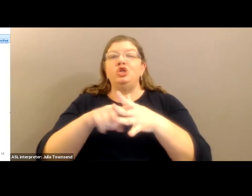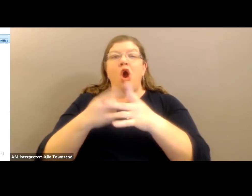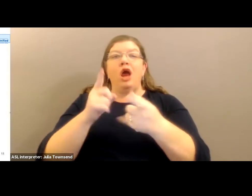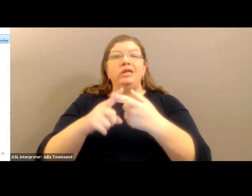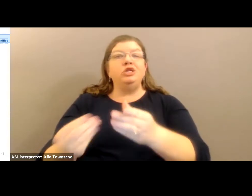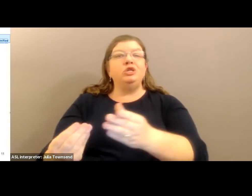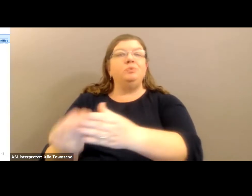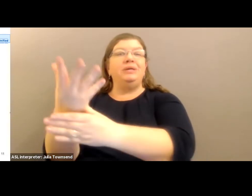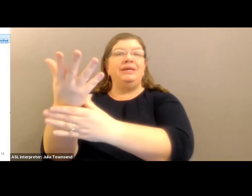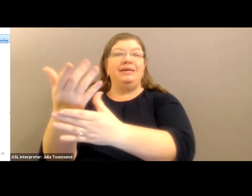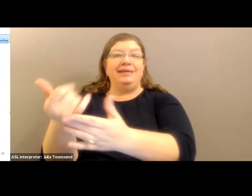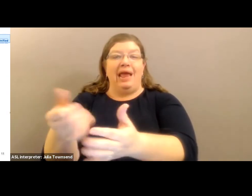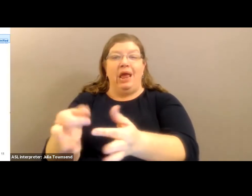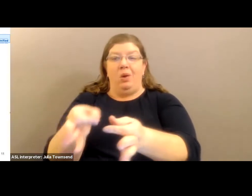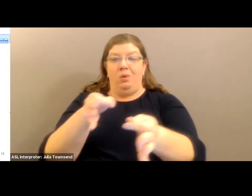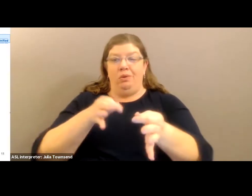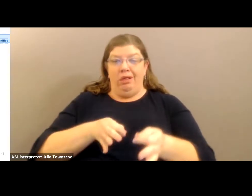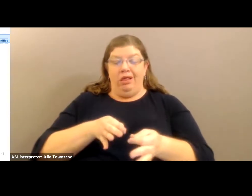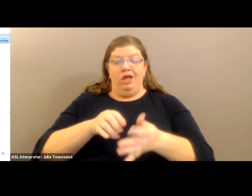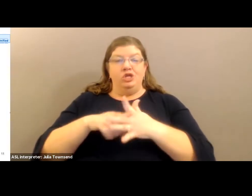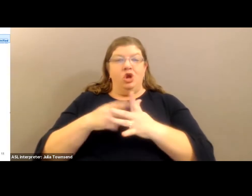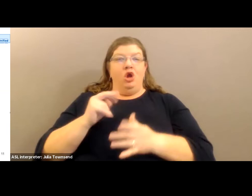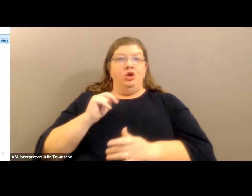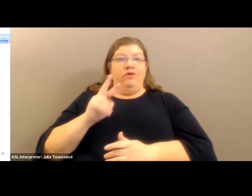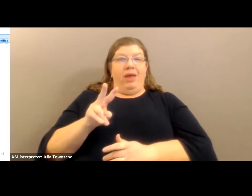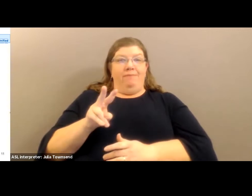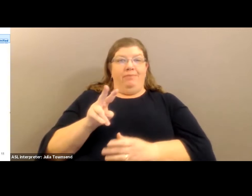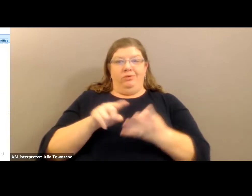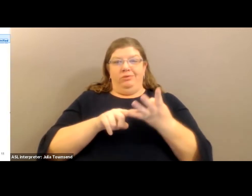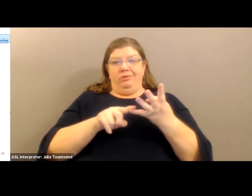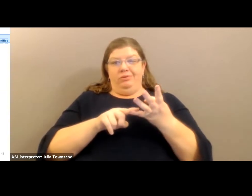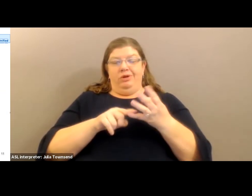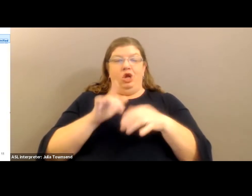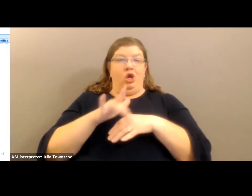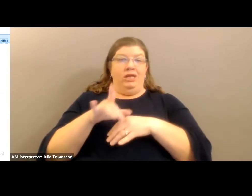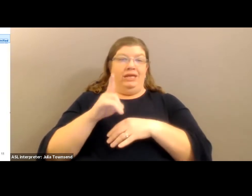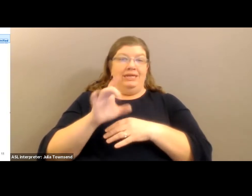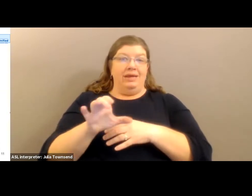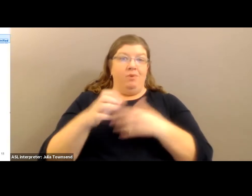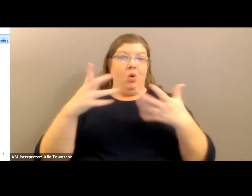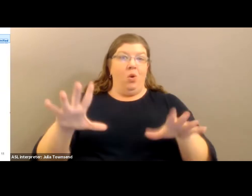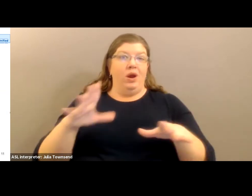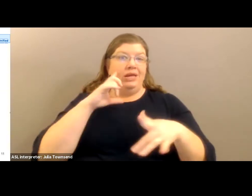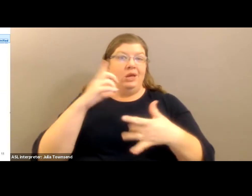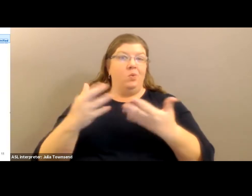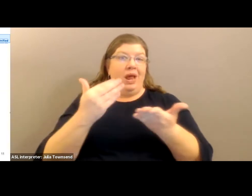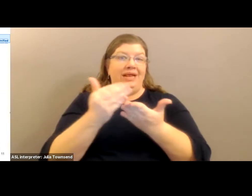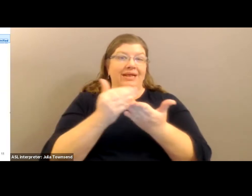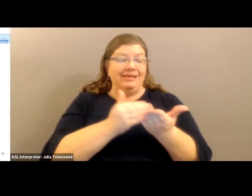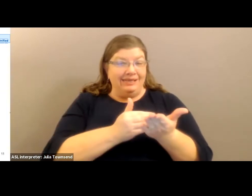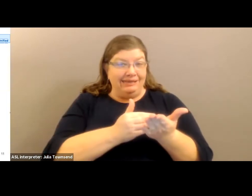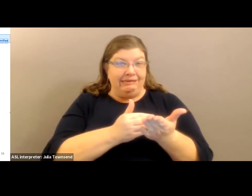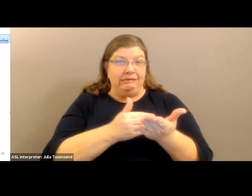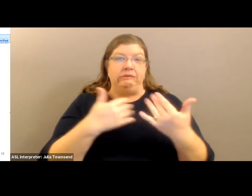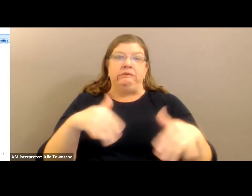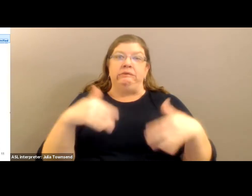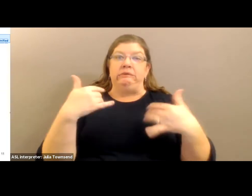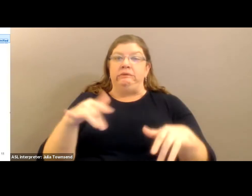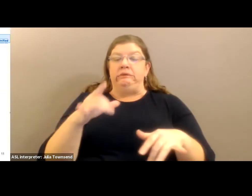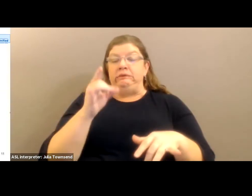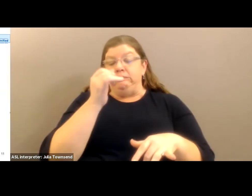year, they started in late November and early December. There are some things that we're doing,